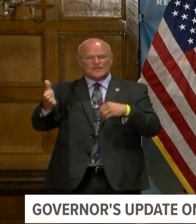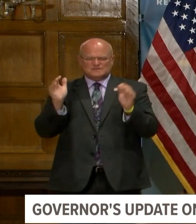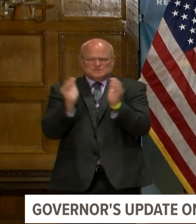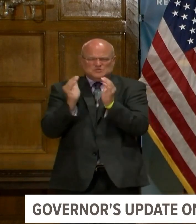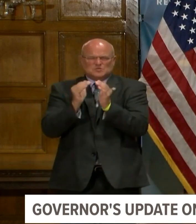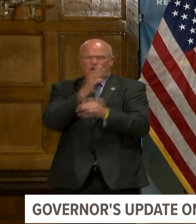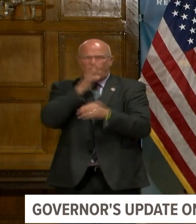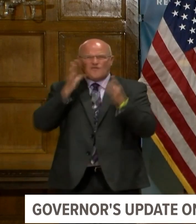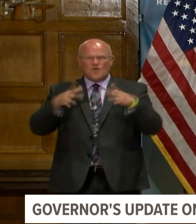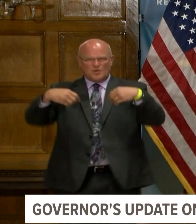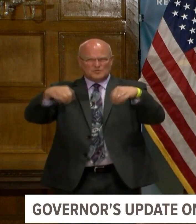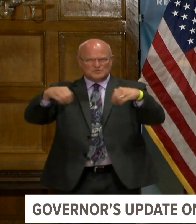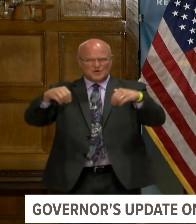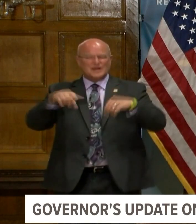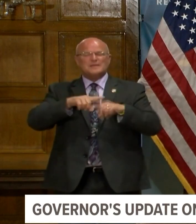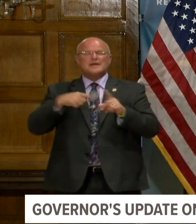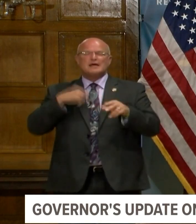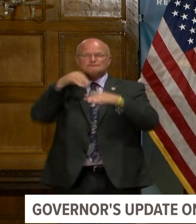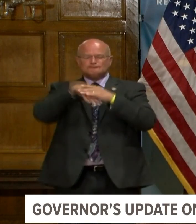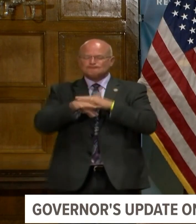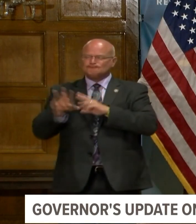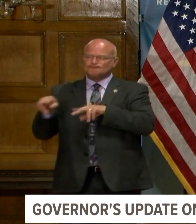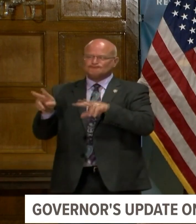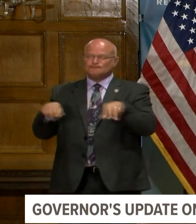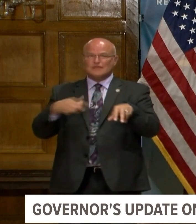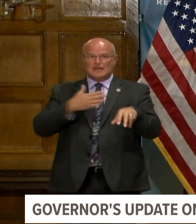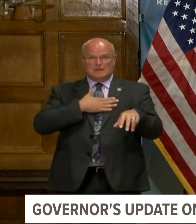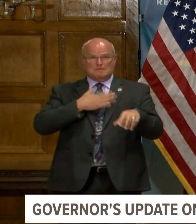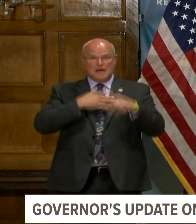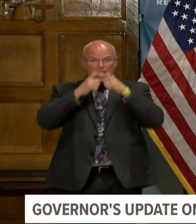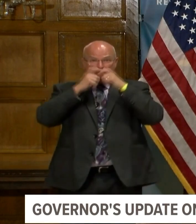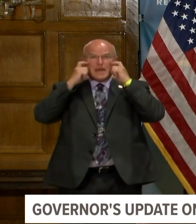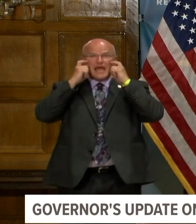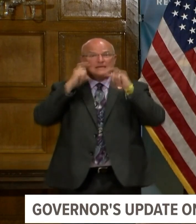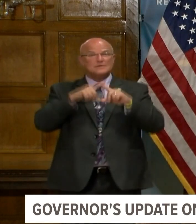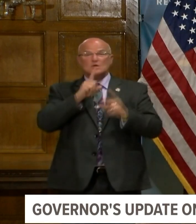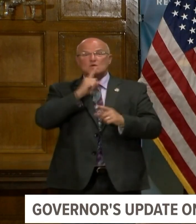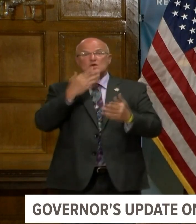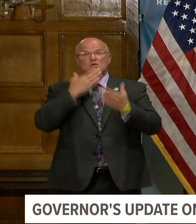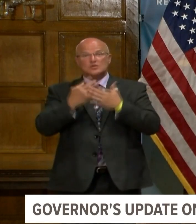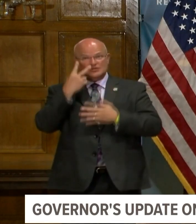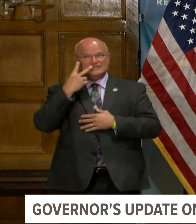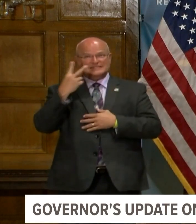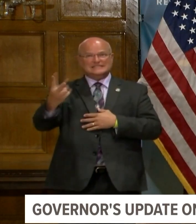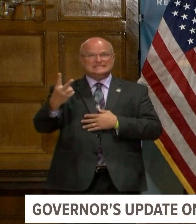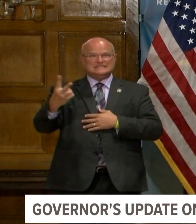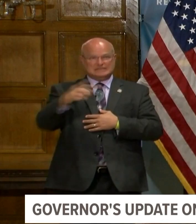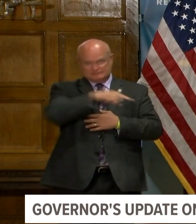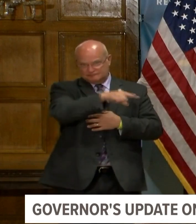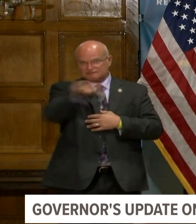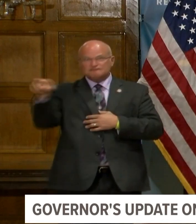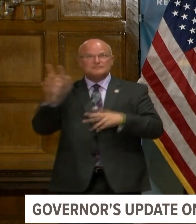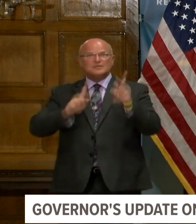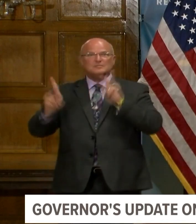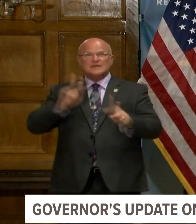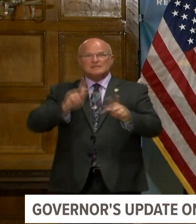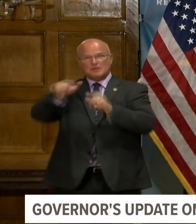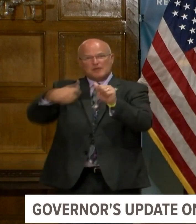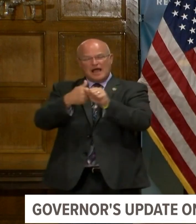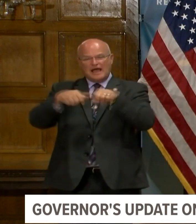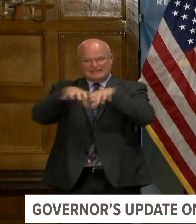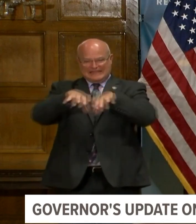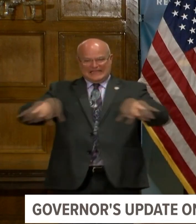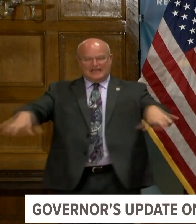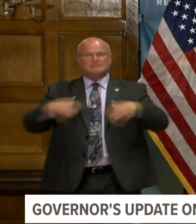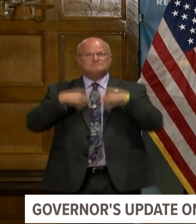small farmers market, but as I went in there, of course, I had my mask on, but it was really good to see everyone behind the